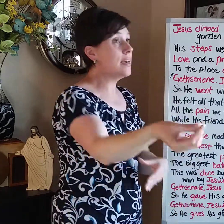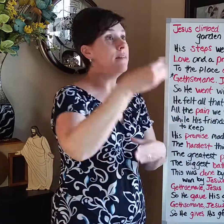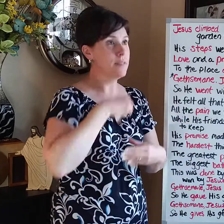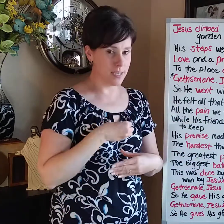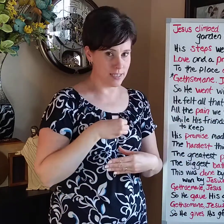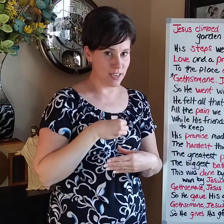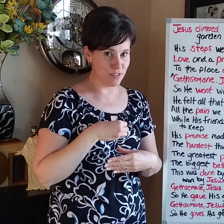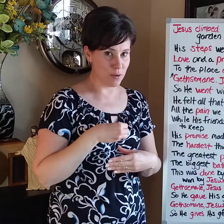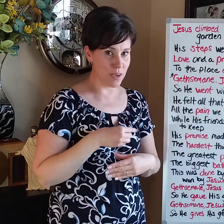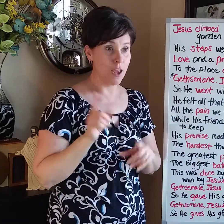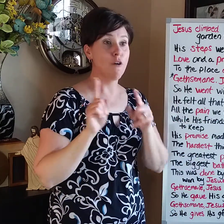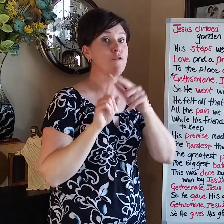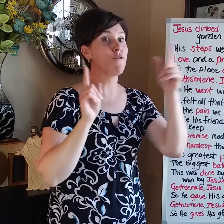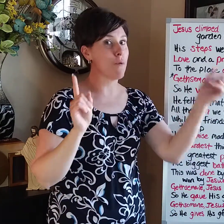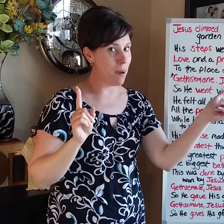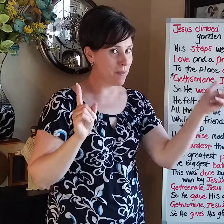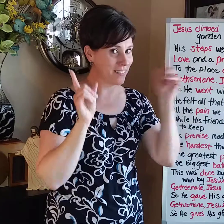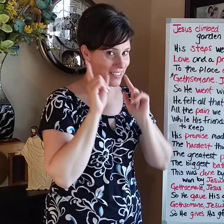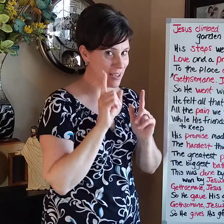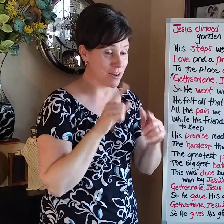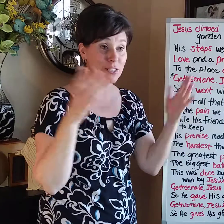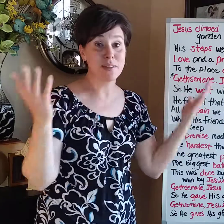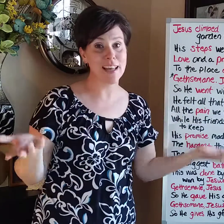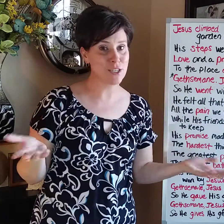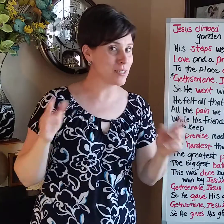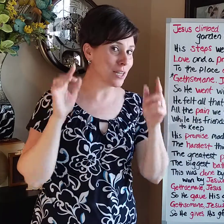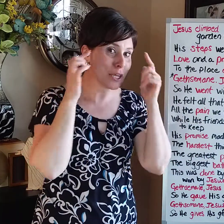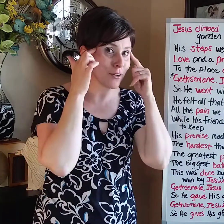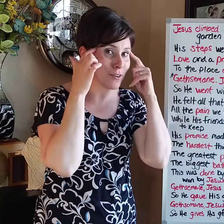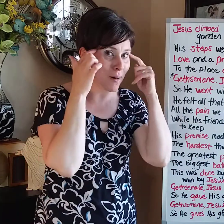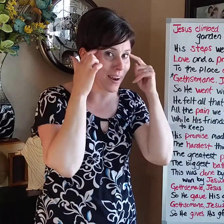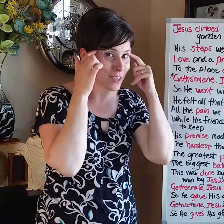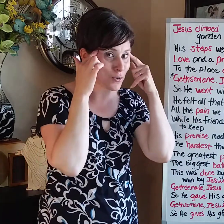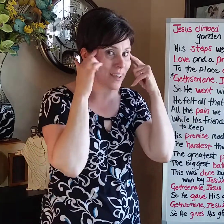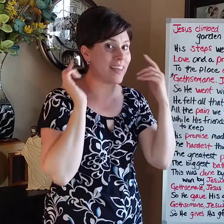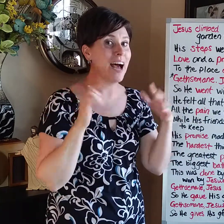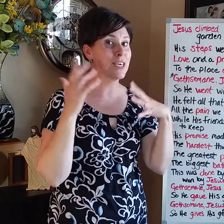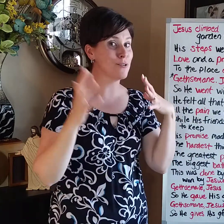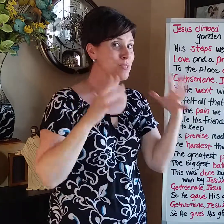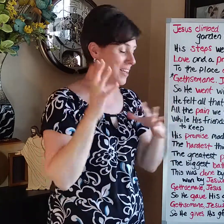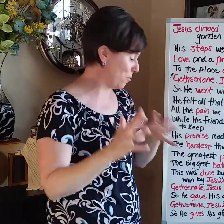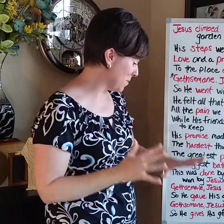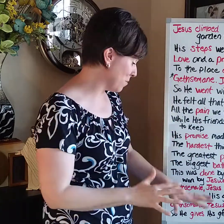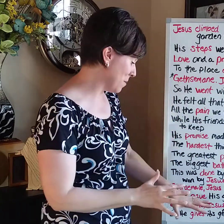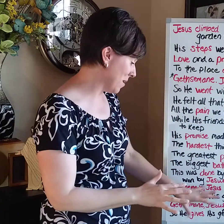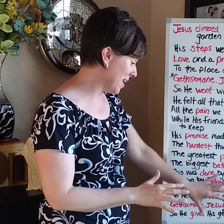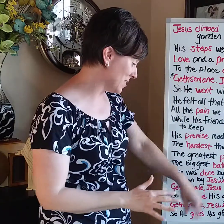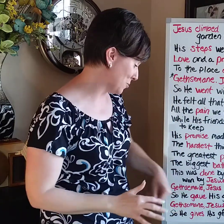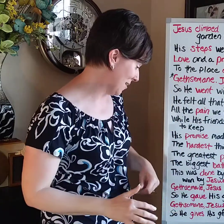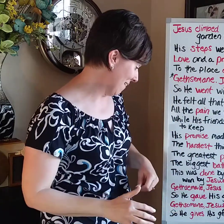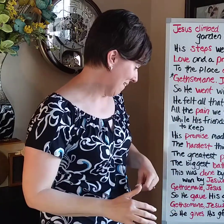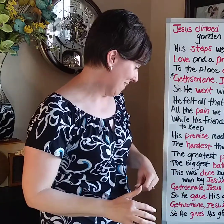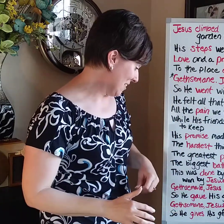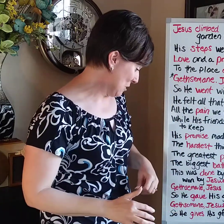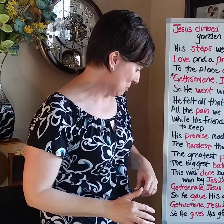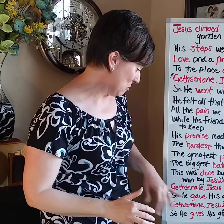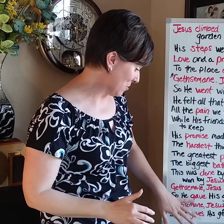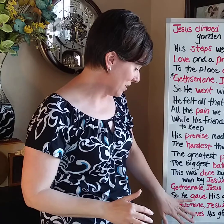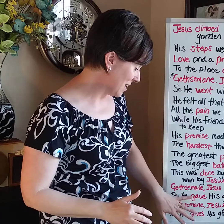gives his gift to me from Gethsemane. So that's just a little mnemonic trick that I use to help me remember how to keep